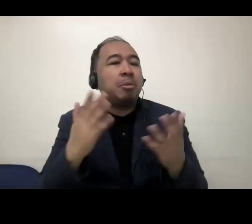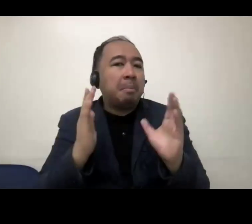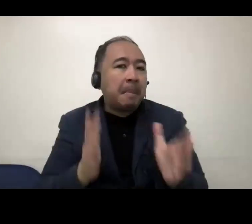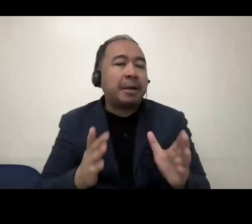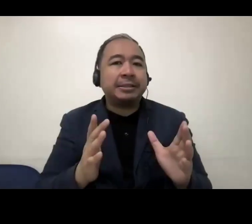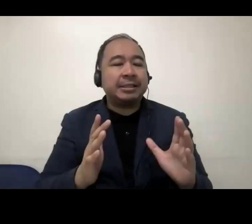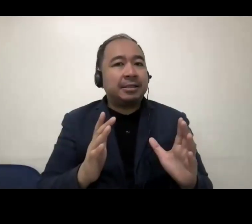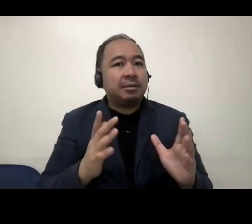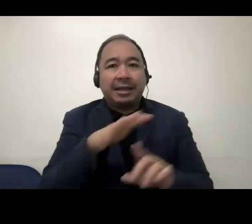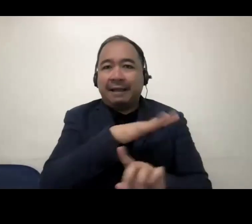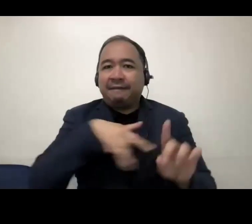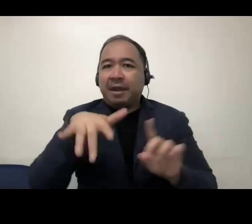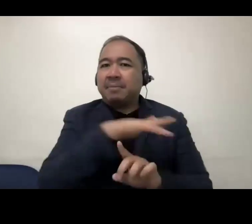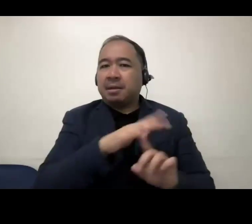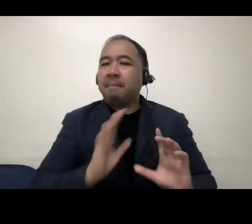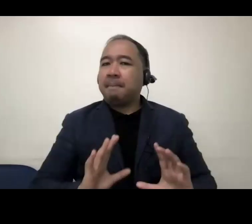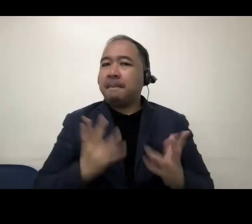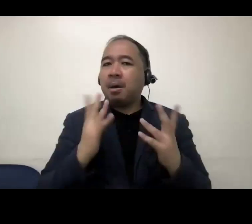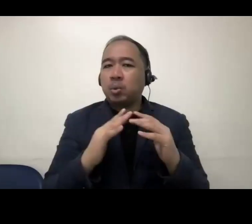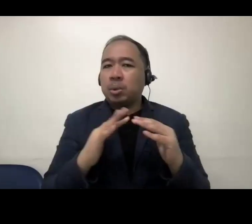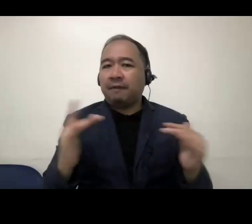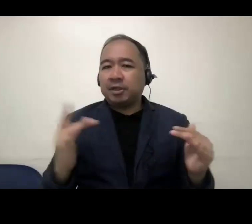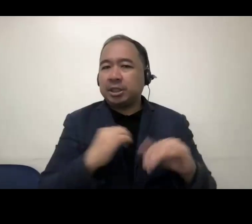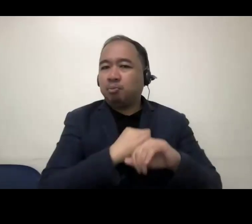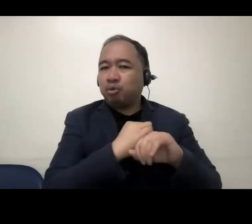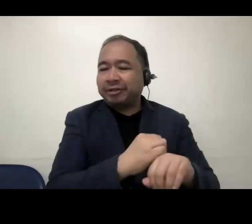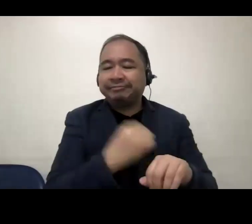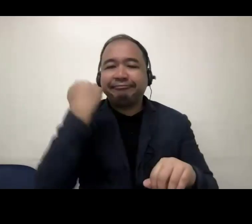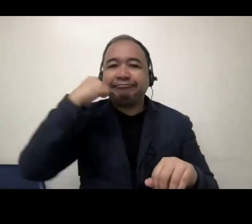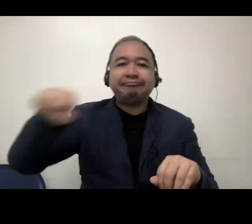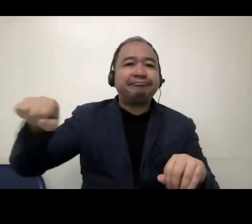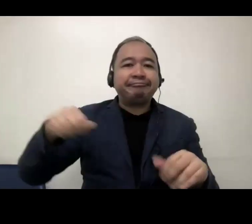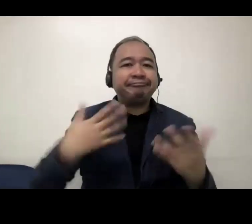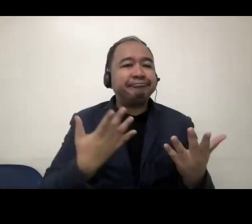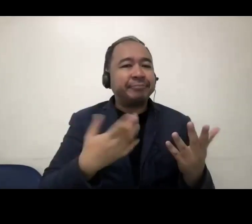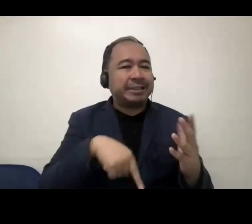also not being followed up in this case, where there has been no